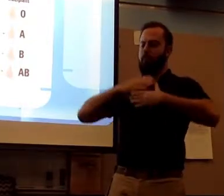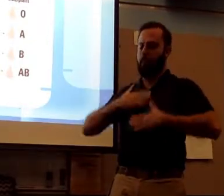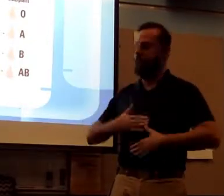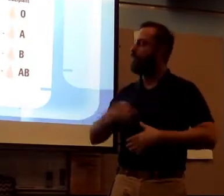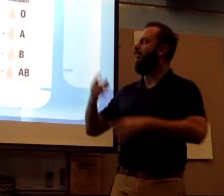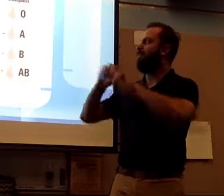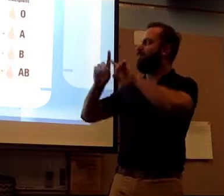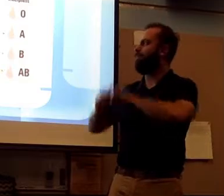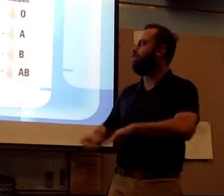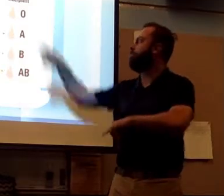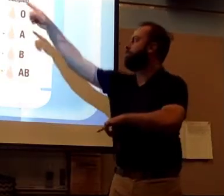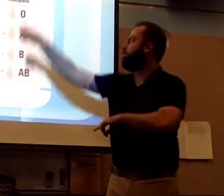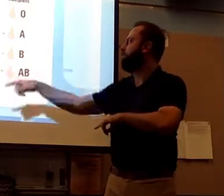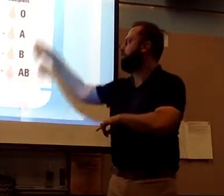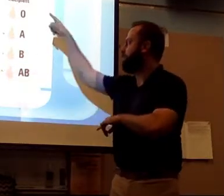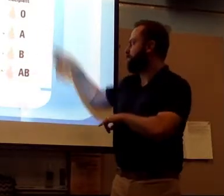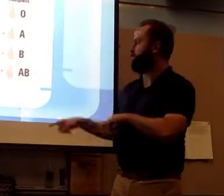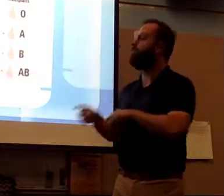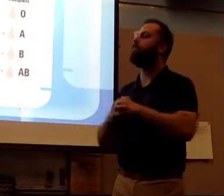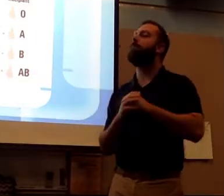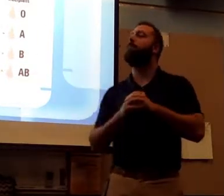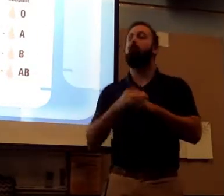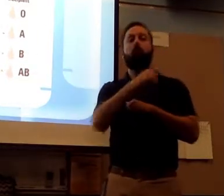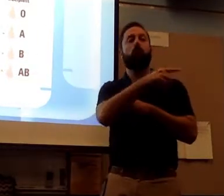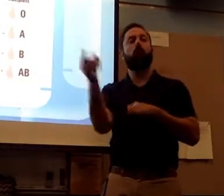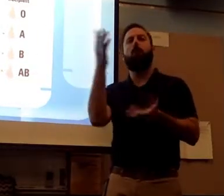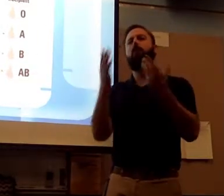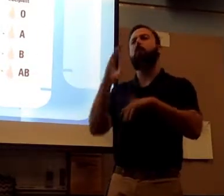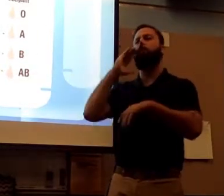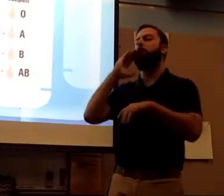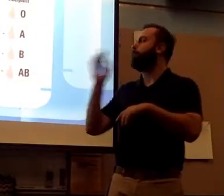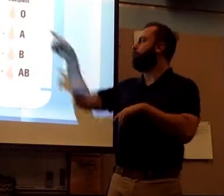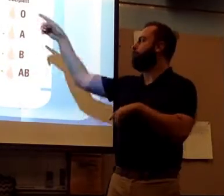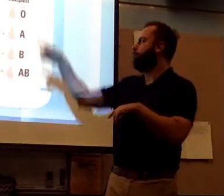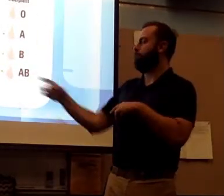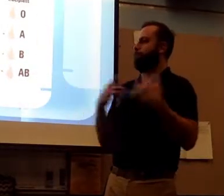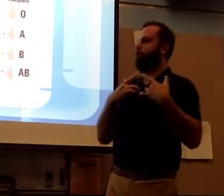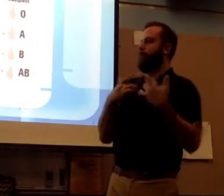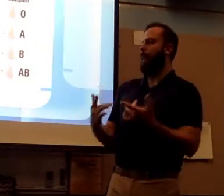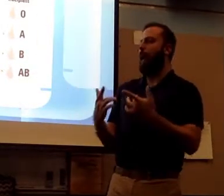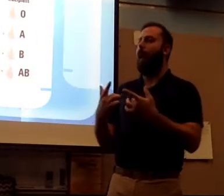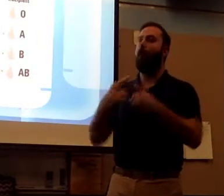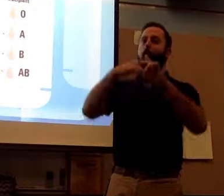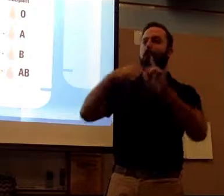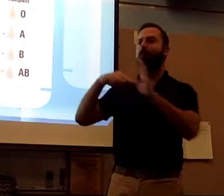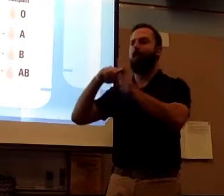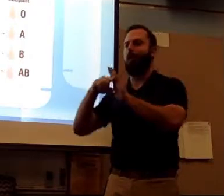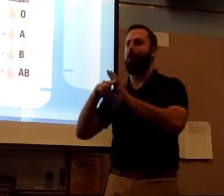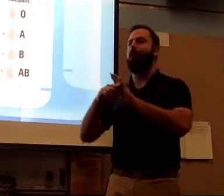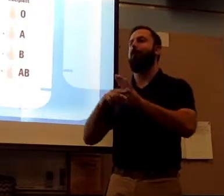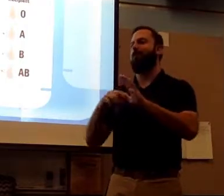ones. And you probably know that they usually have negative or plus